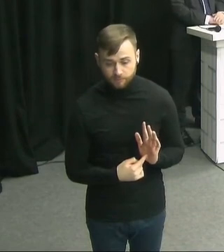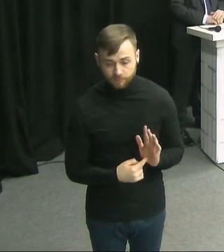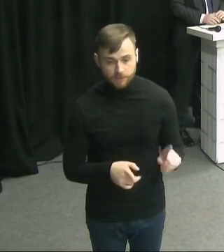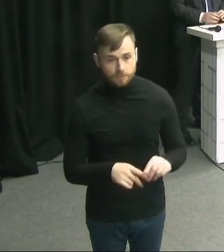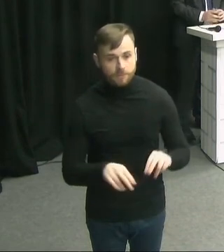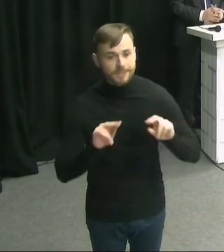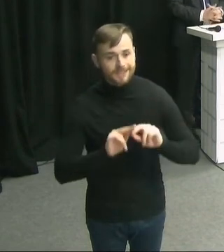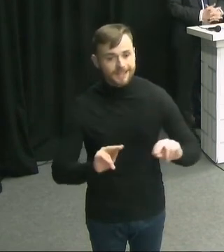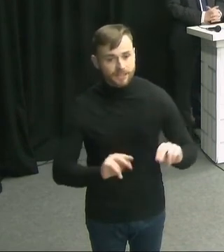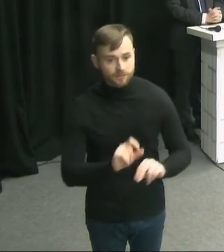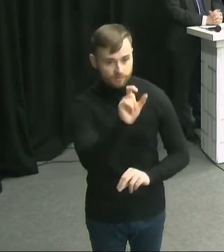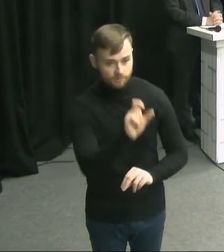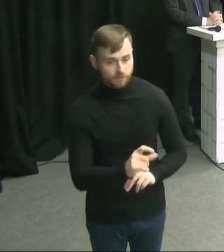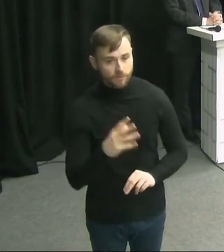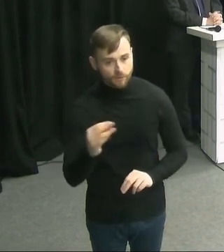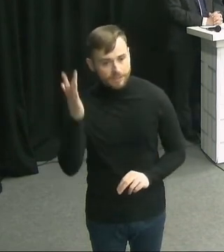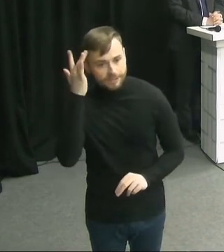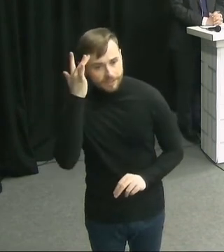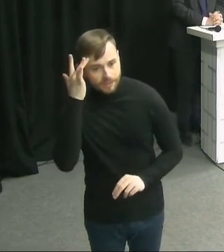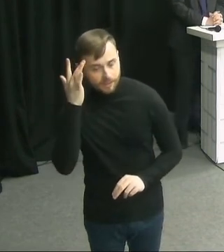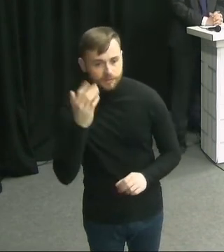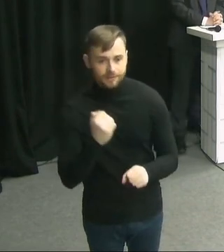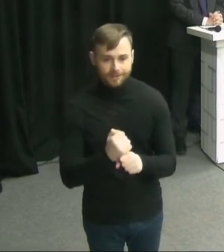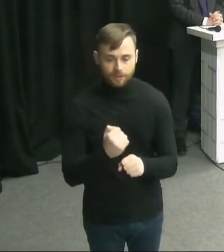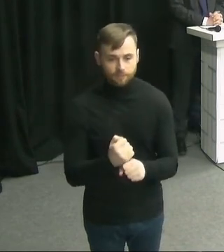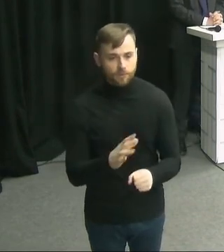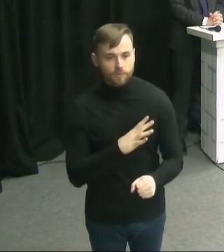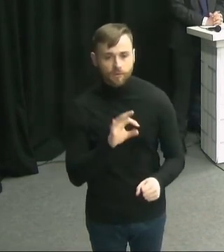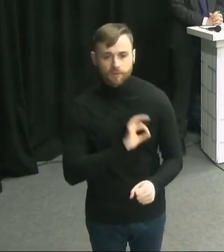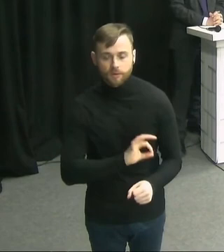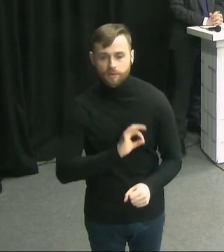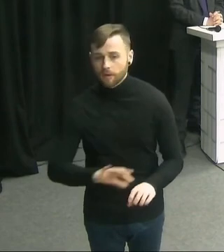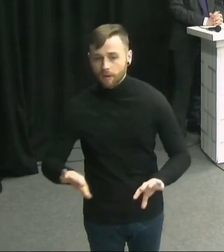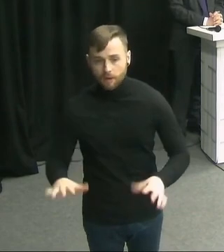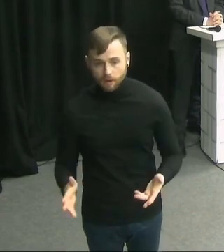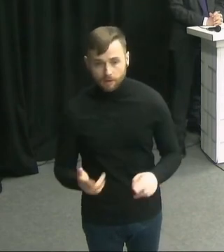Could be that the students sometimes also feel offended that